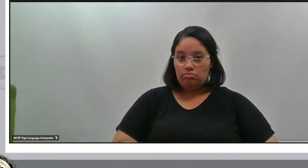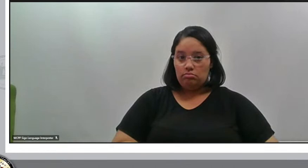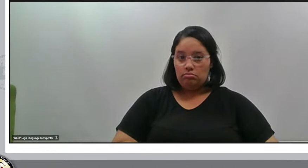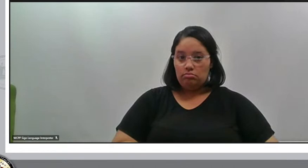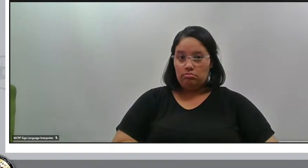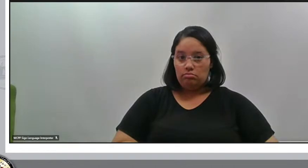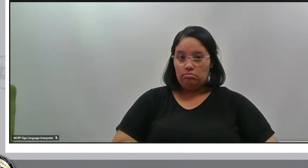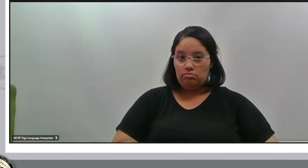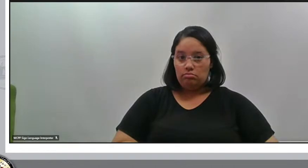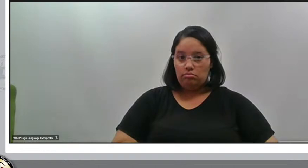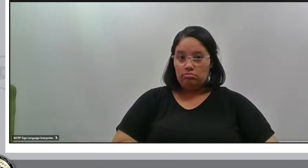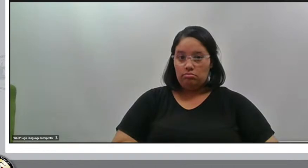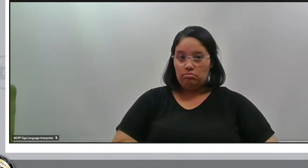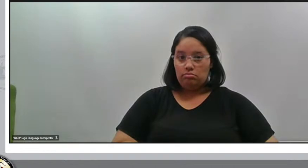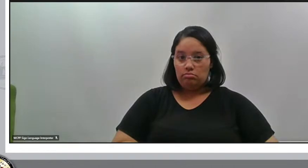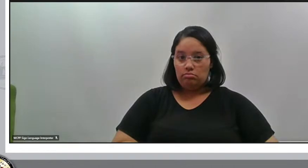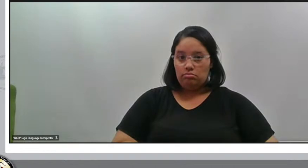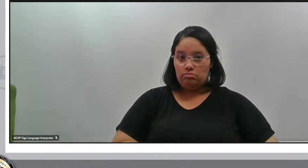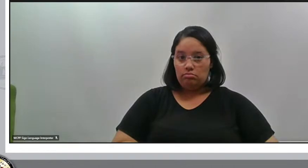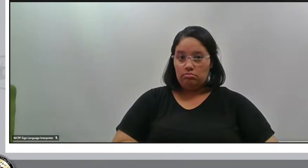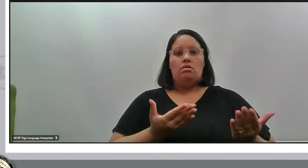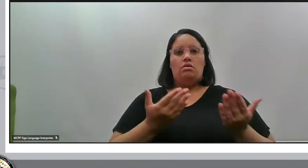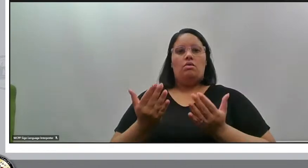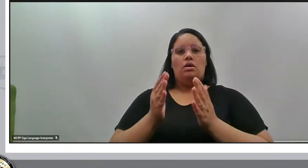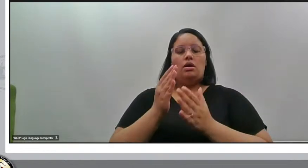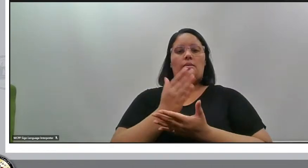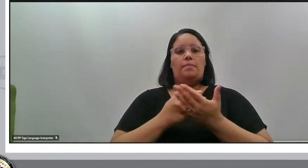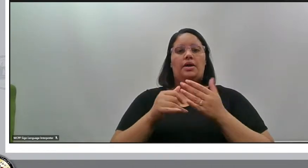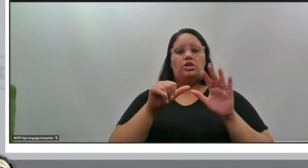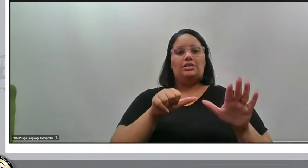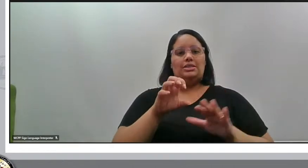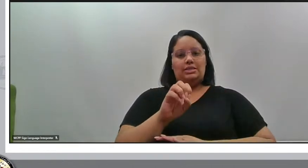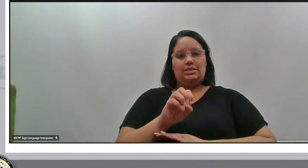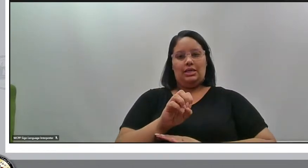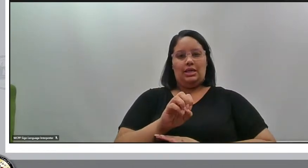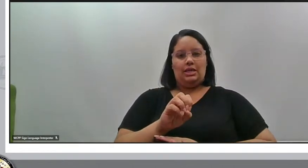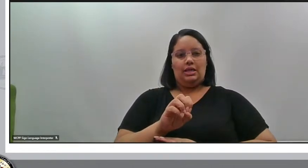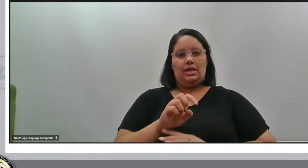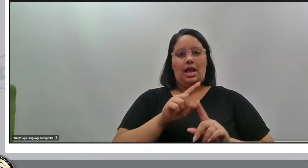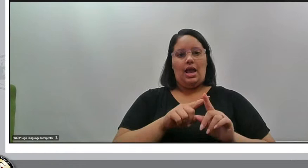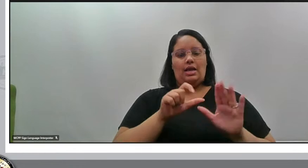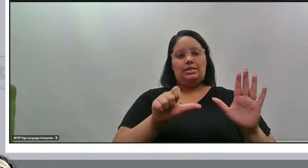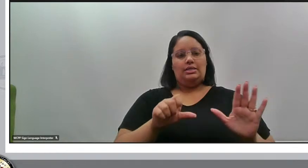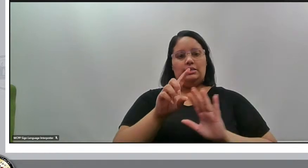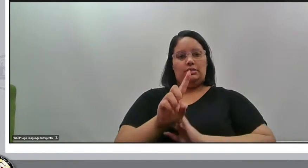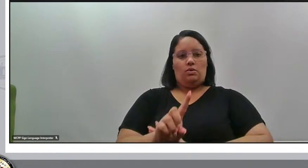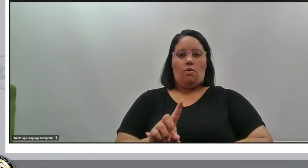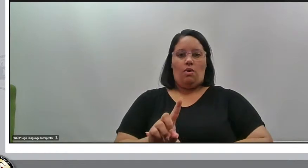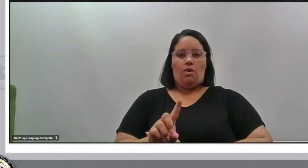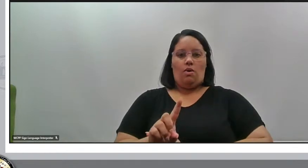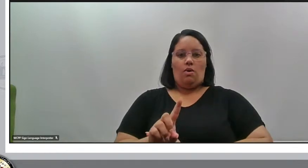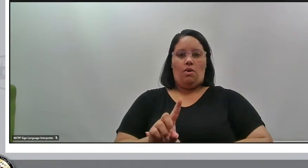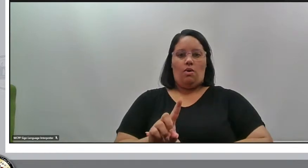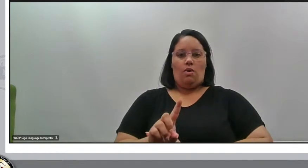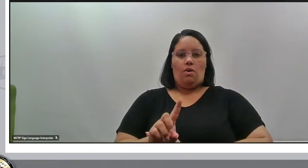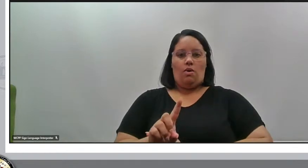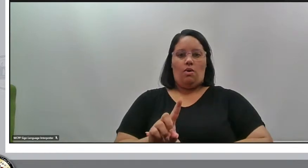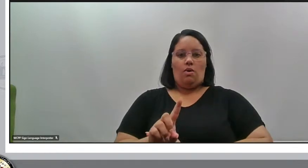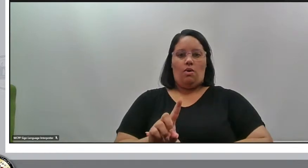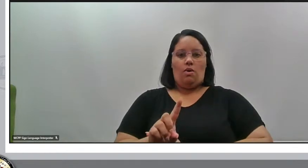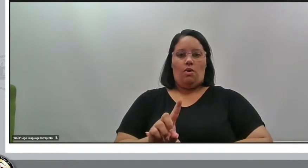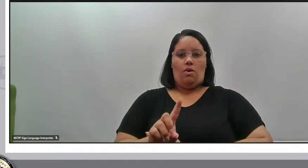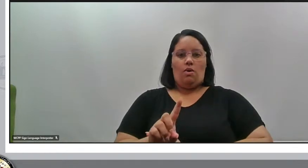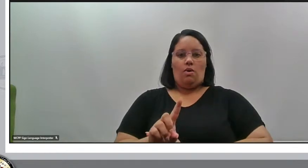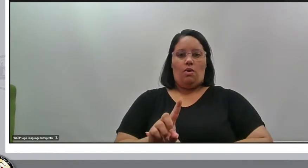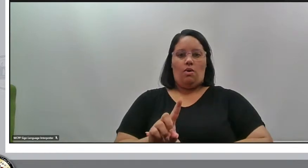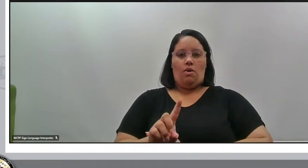Doesn't seem so. All right, then let's move on to page 60 and page 61. I'll also take follow-ups